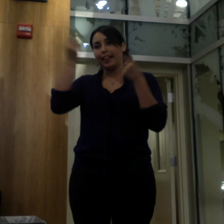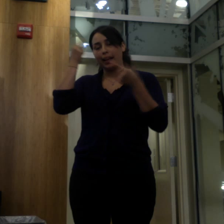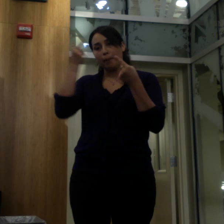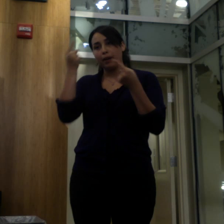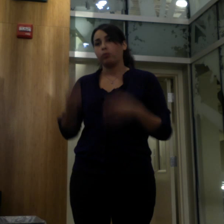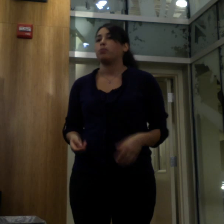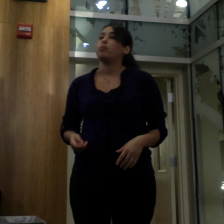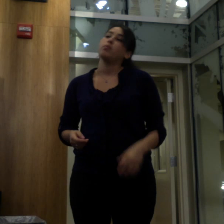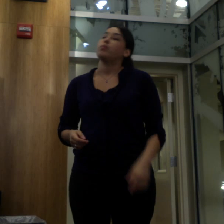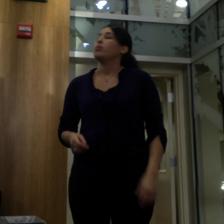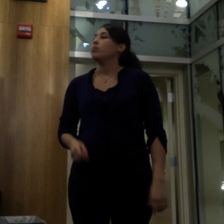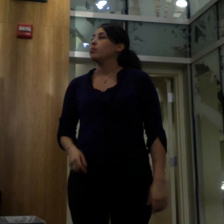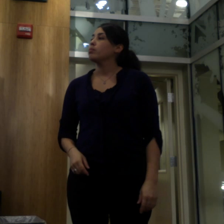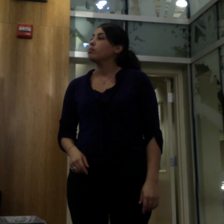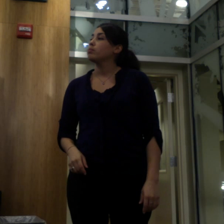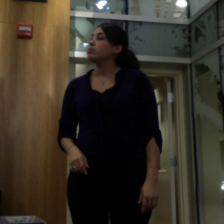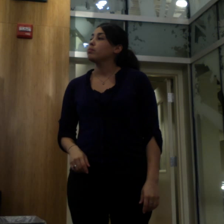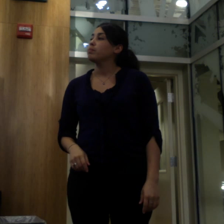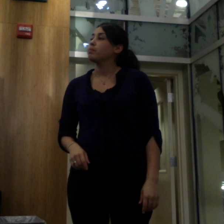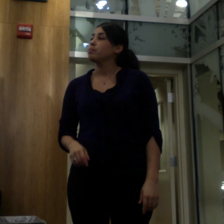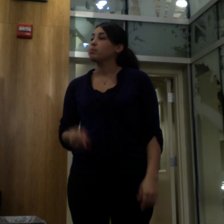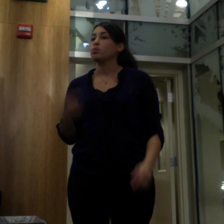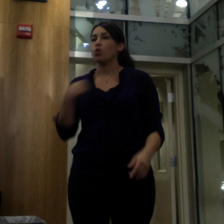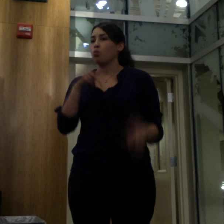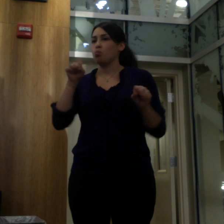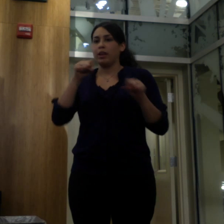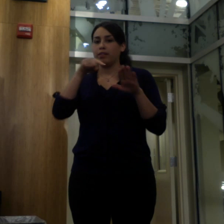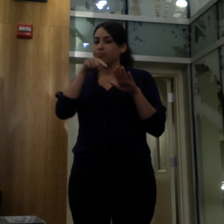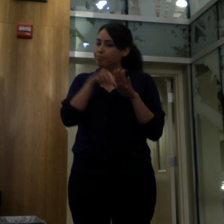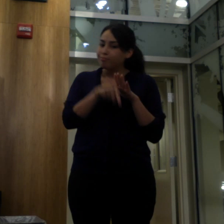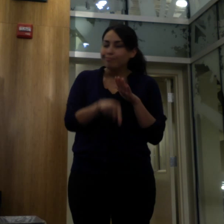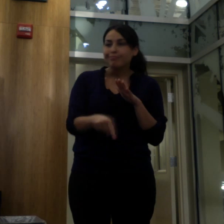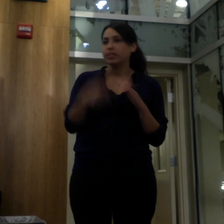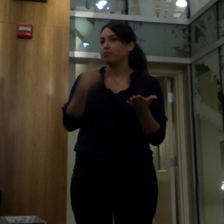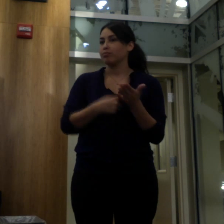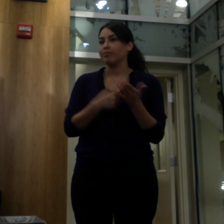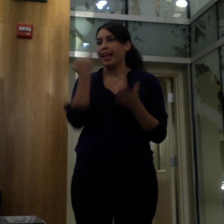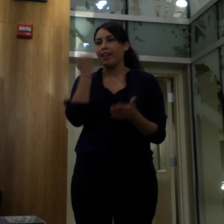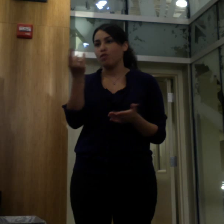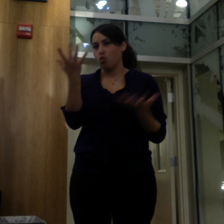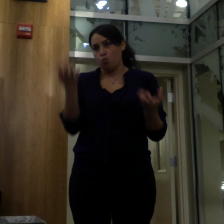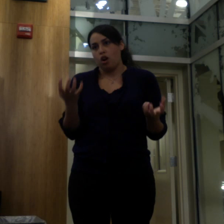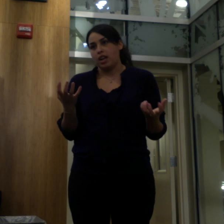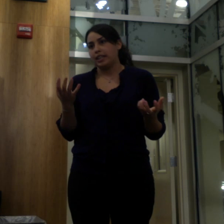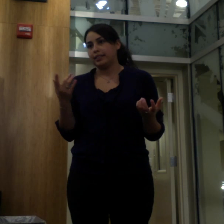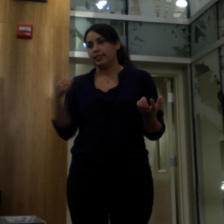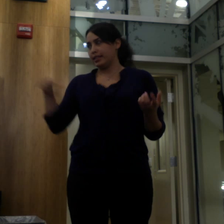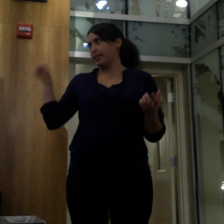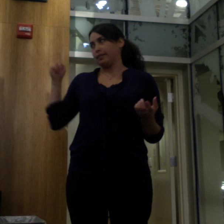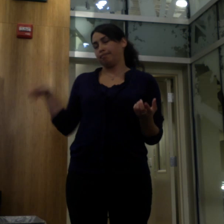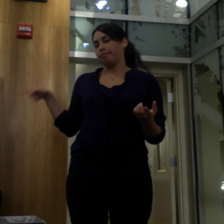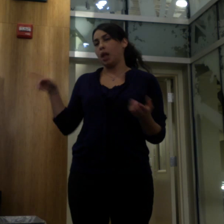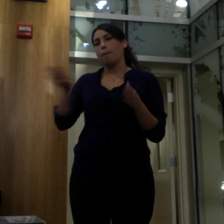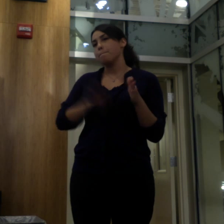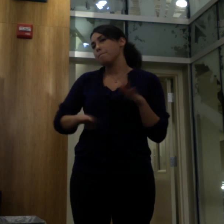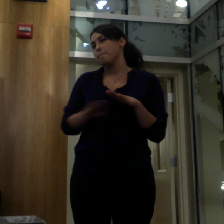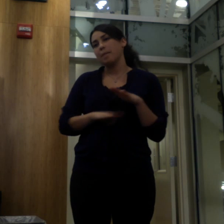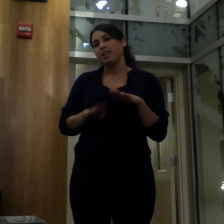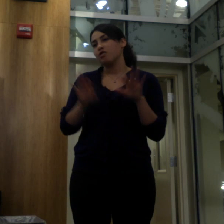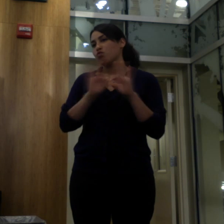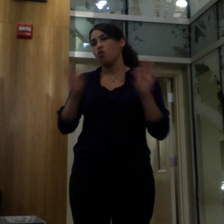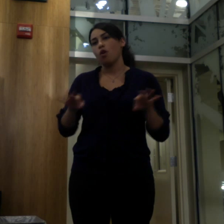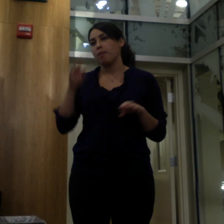So we can go as in-depth as you guys want. It's a pretty basic format for what they had me to talk